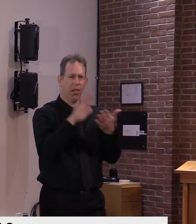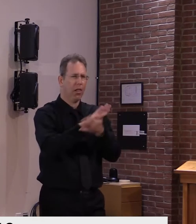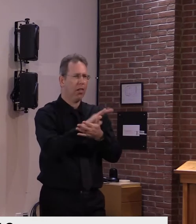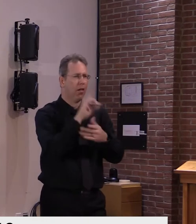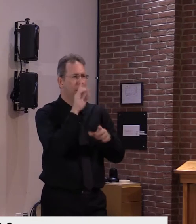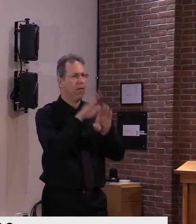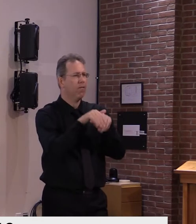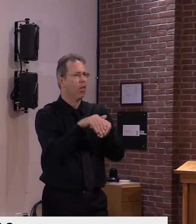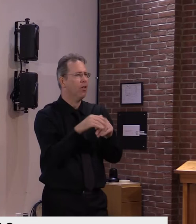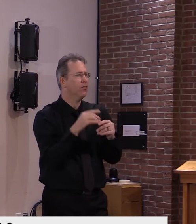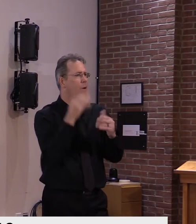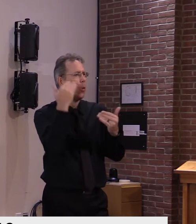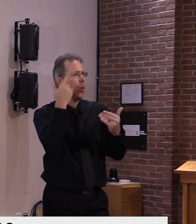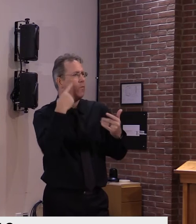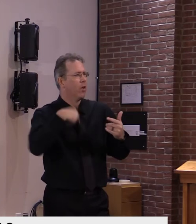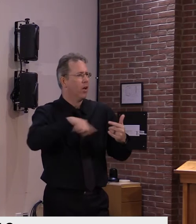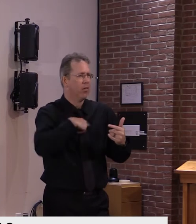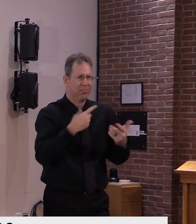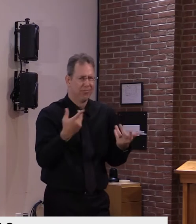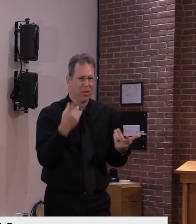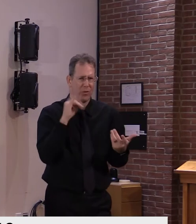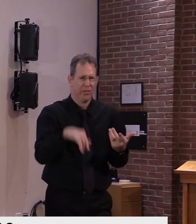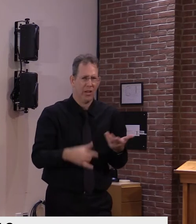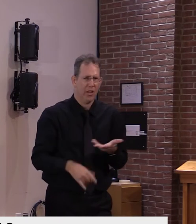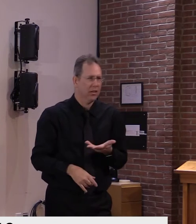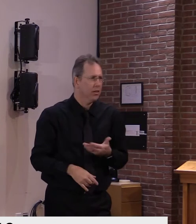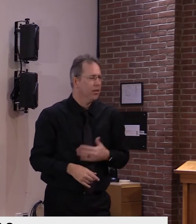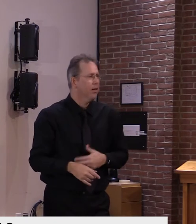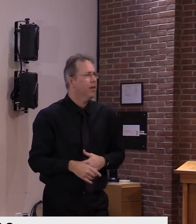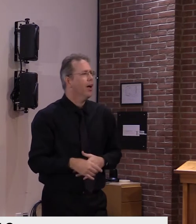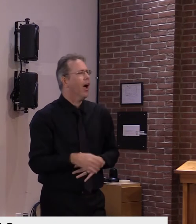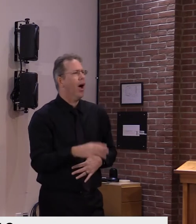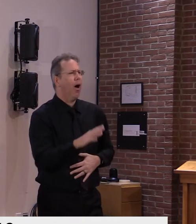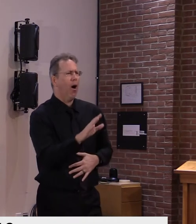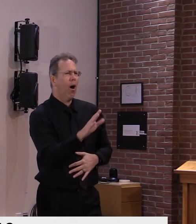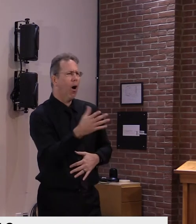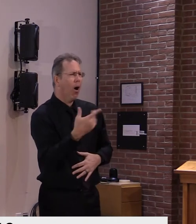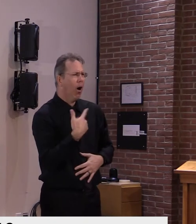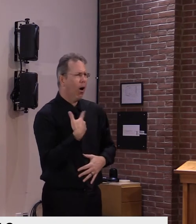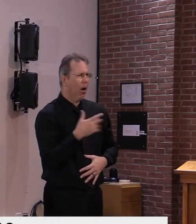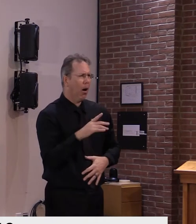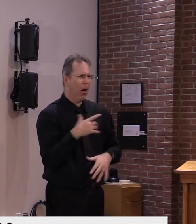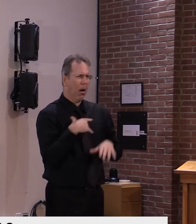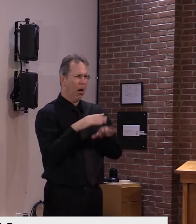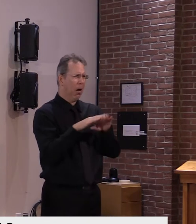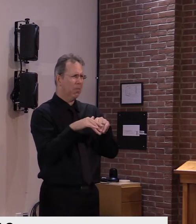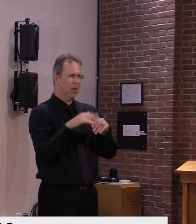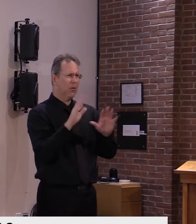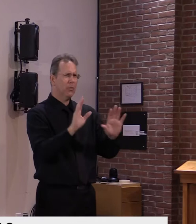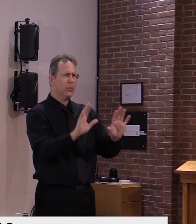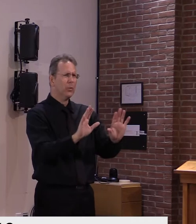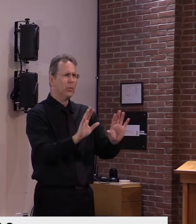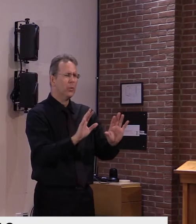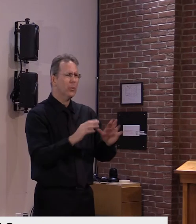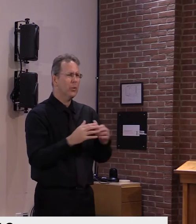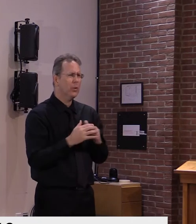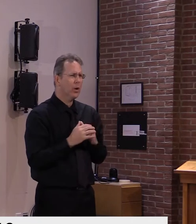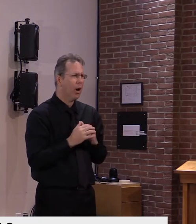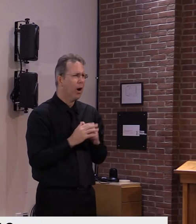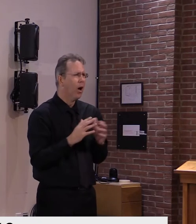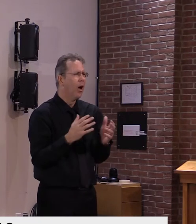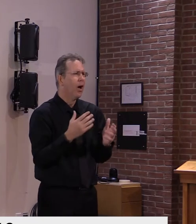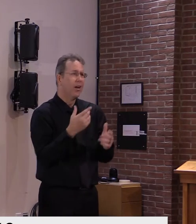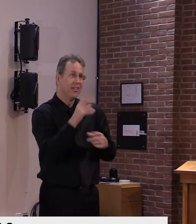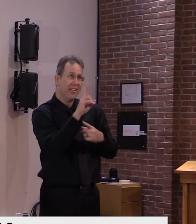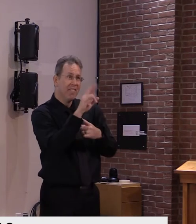think, all of our perspectives. So that's hope, that's good news. What we're doing here in Vermont has